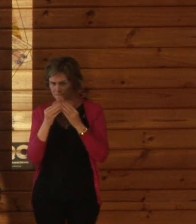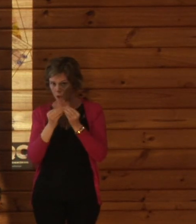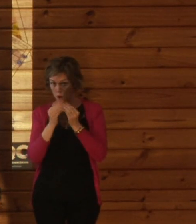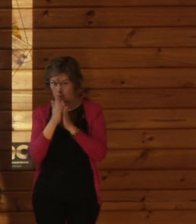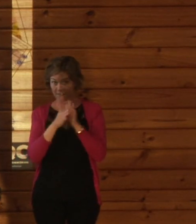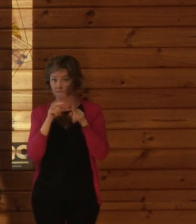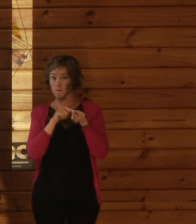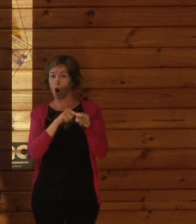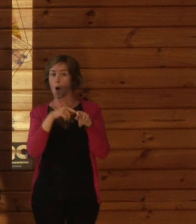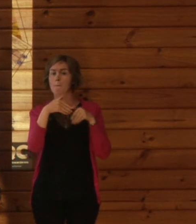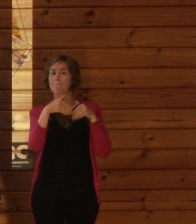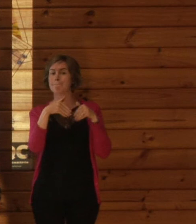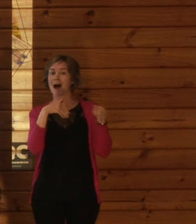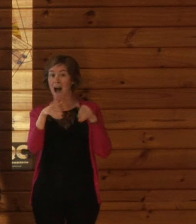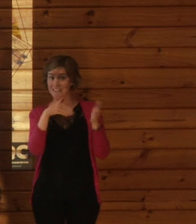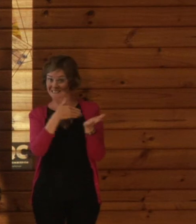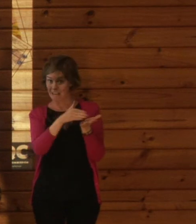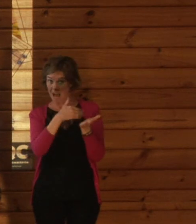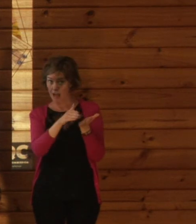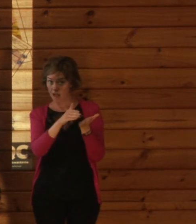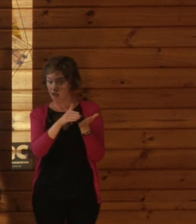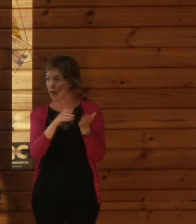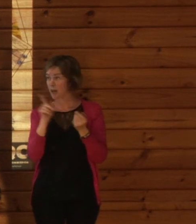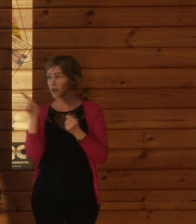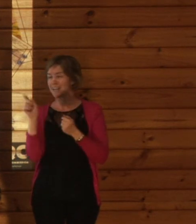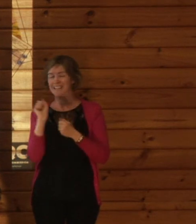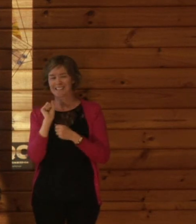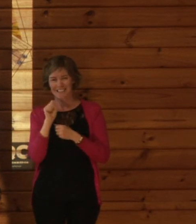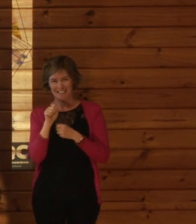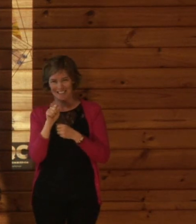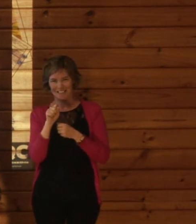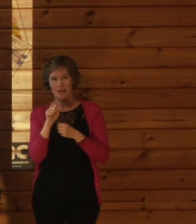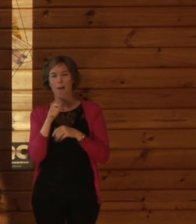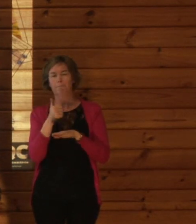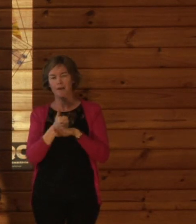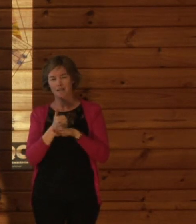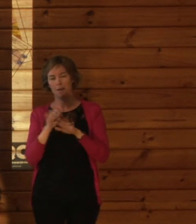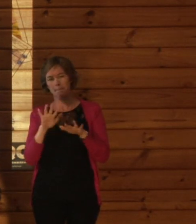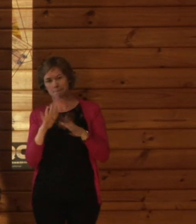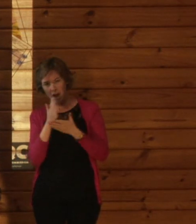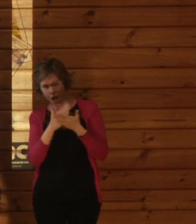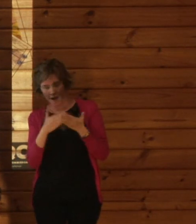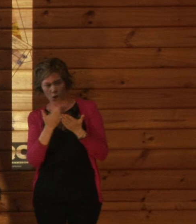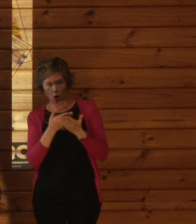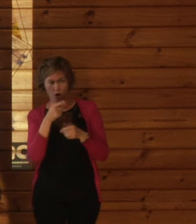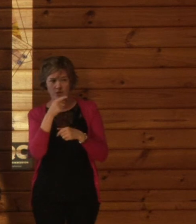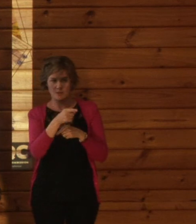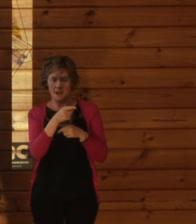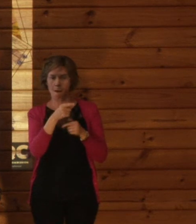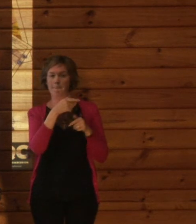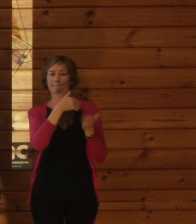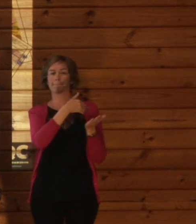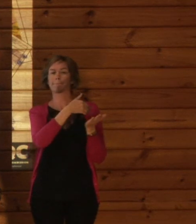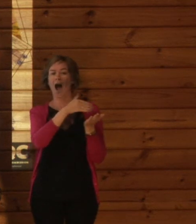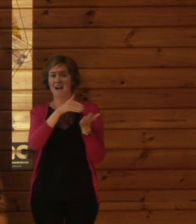Yes, it's based in part on that, and the other part of it is about because you've got skew in the